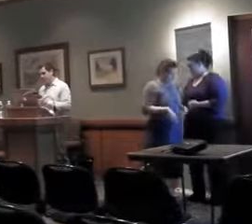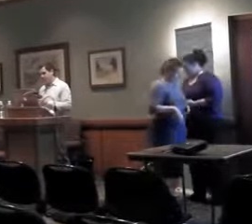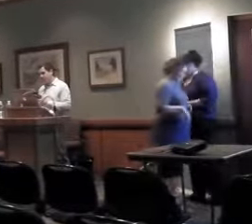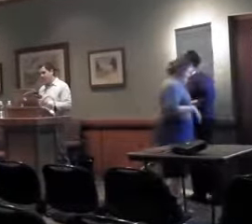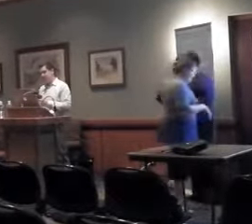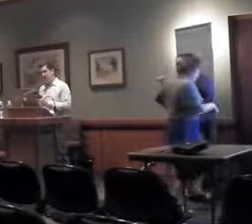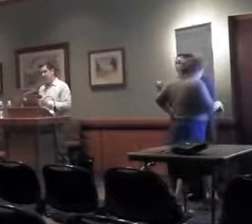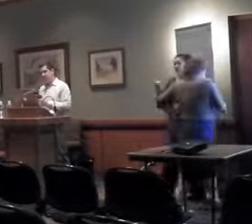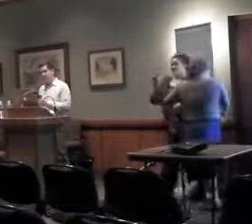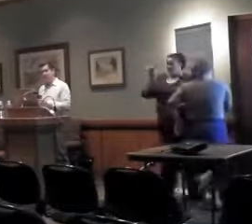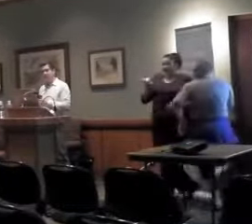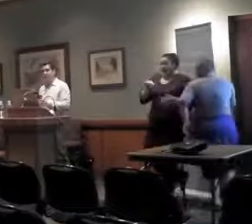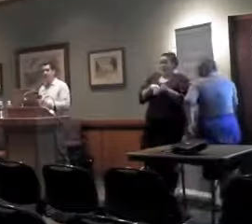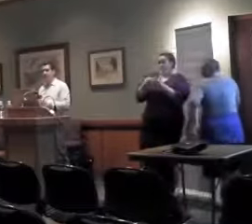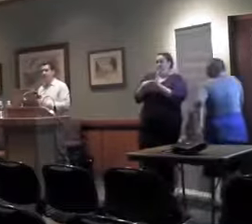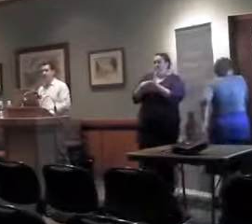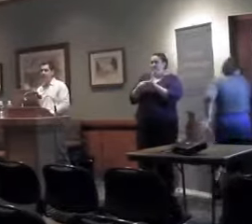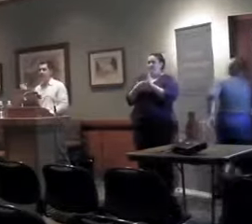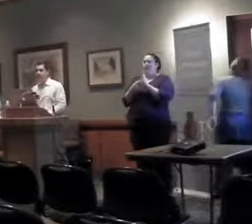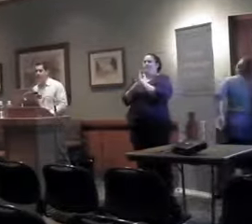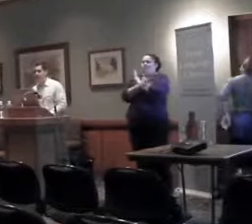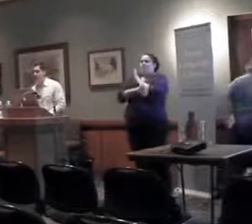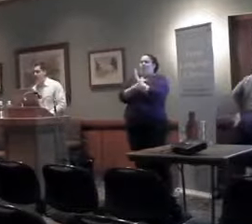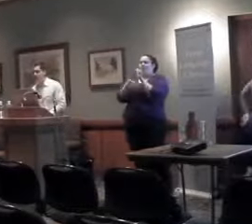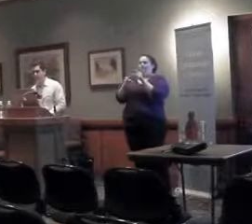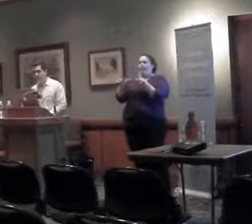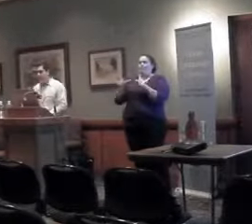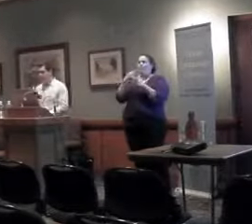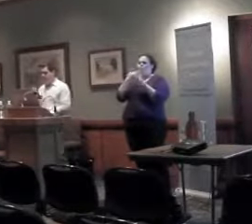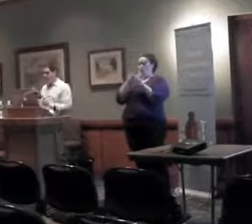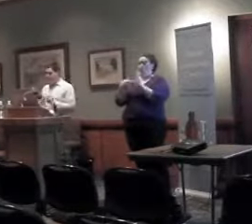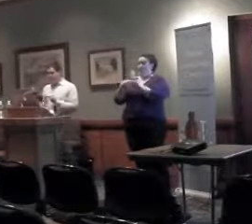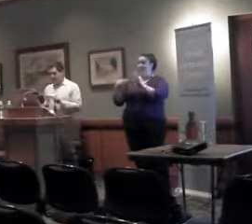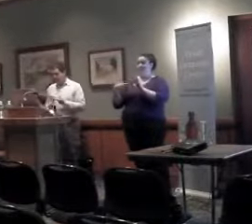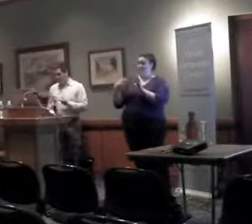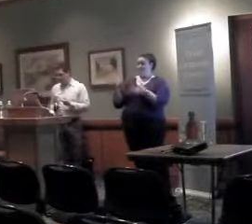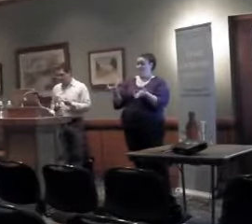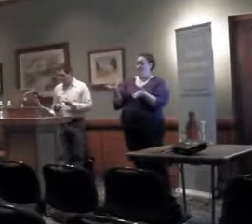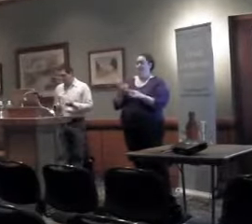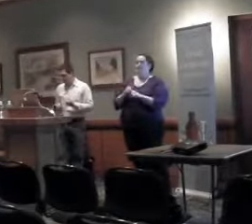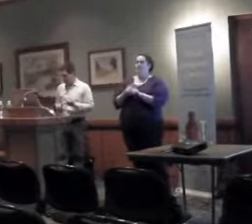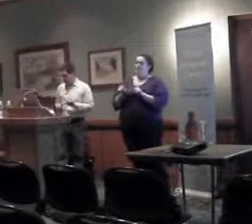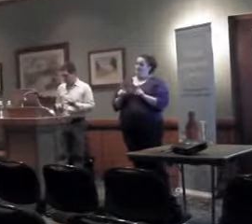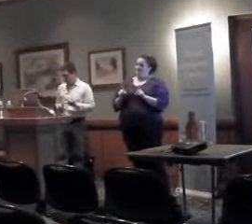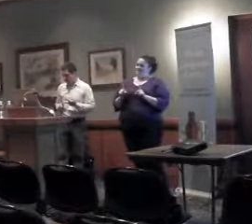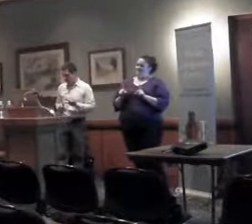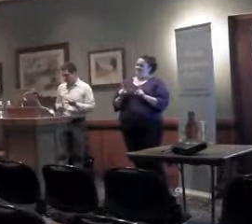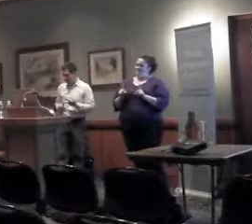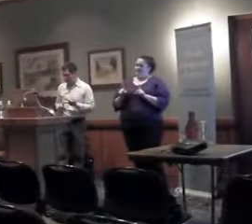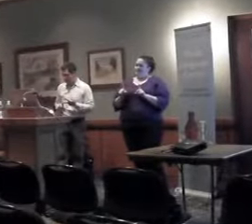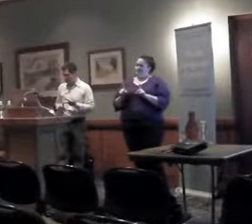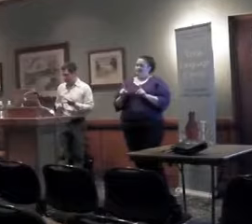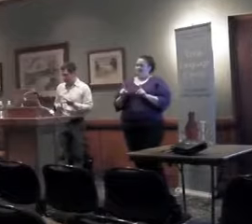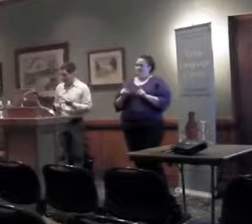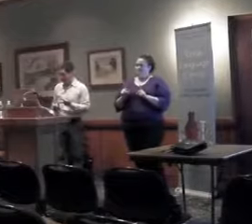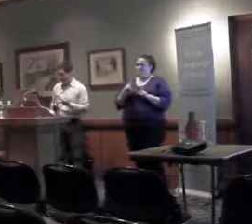So for those purposes, foreign language is a really good label. But then, if we're talking